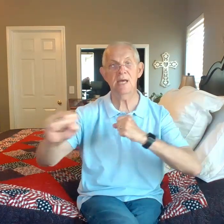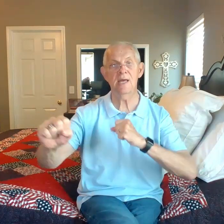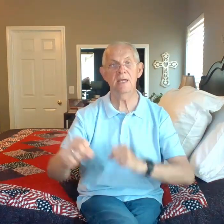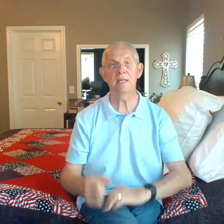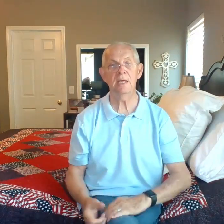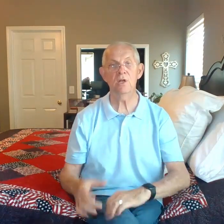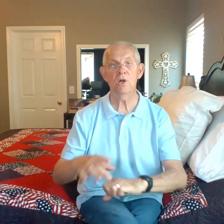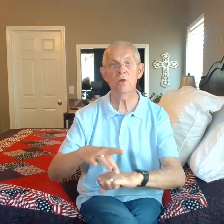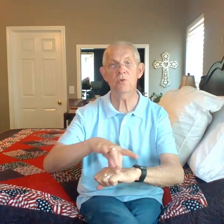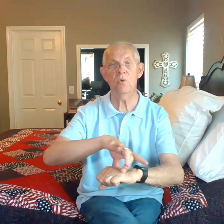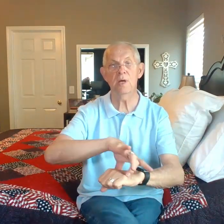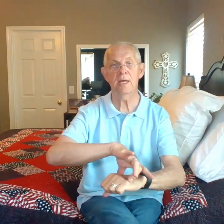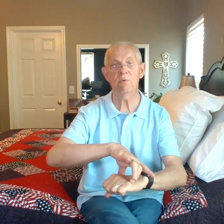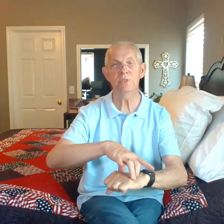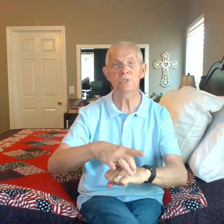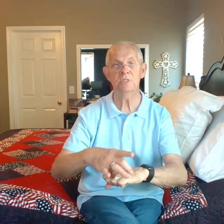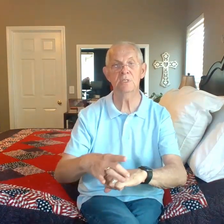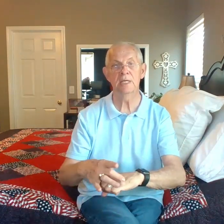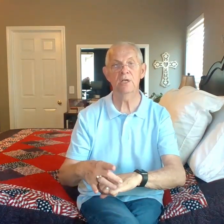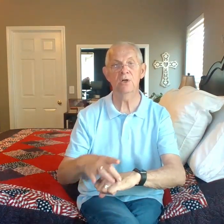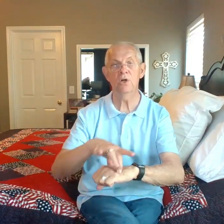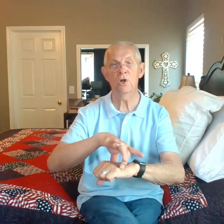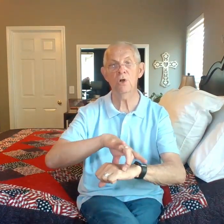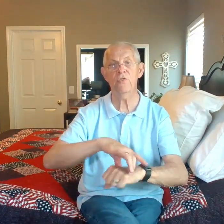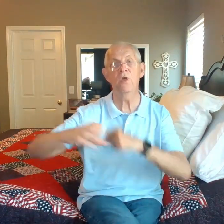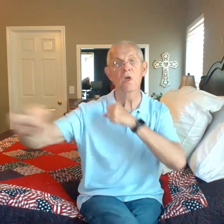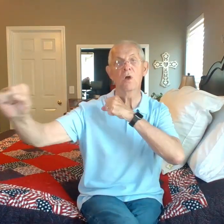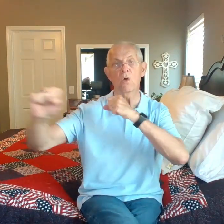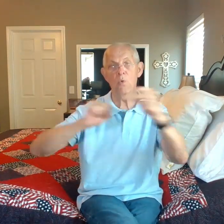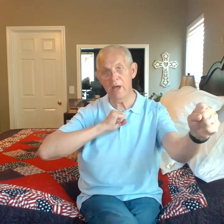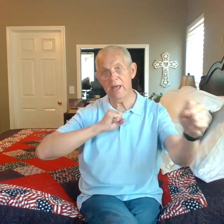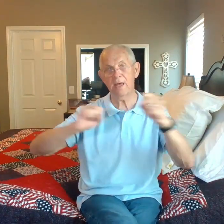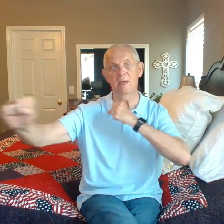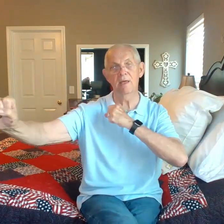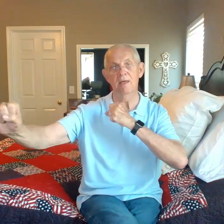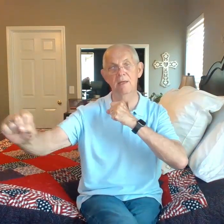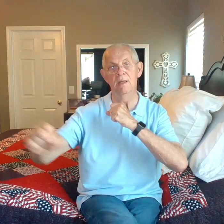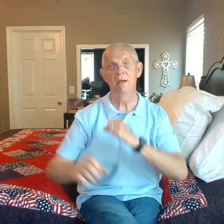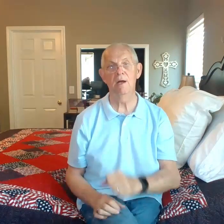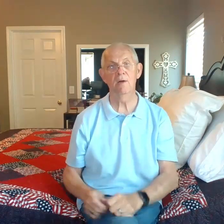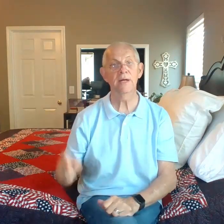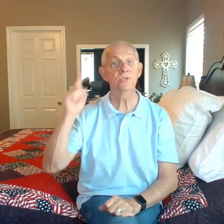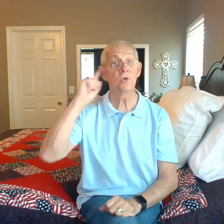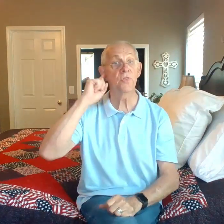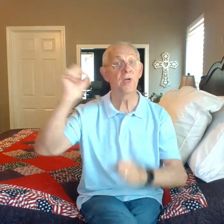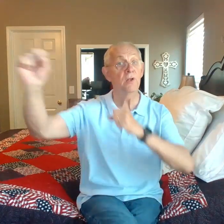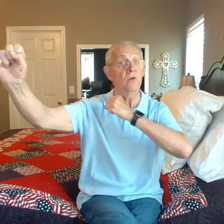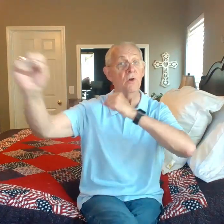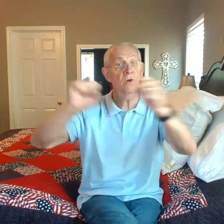sign in earthquake, which is here, earthquake. All right, so thunder,